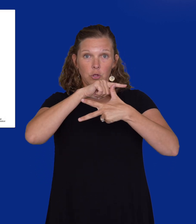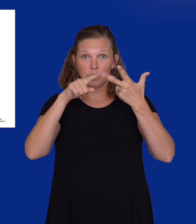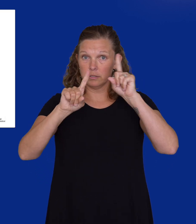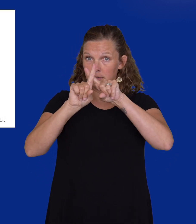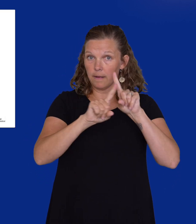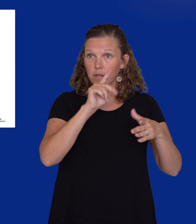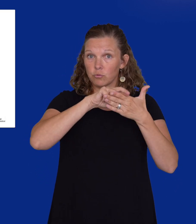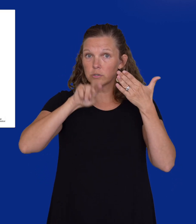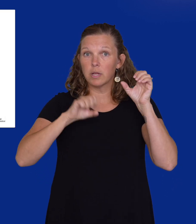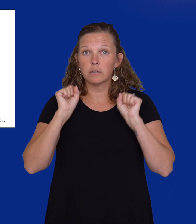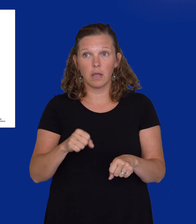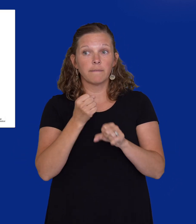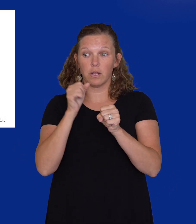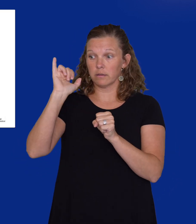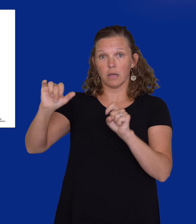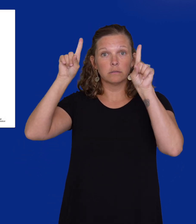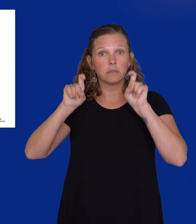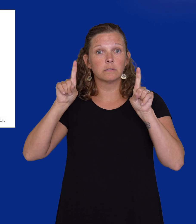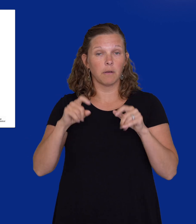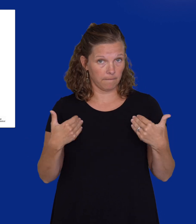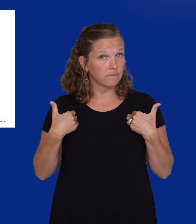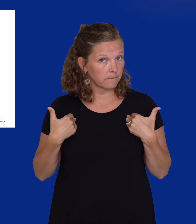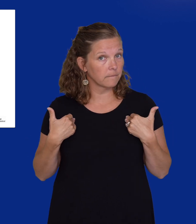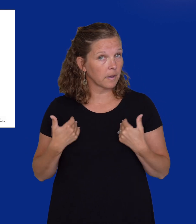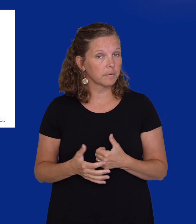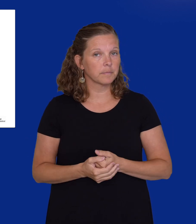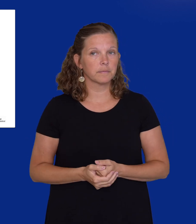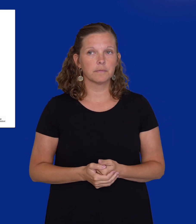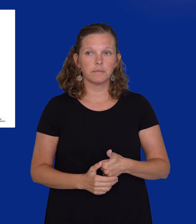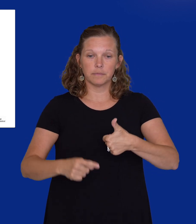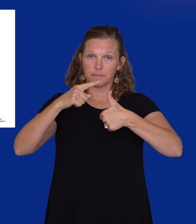There are 3 different results that we can get from this testing.